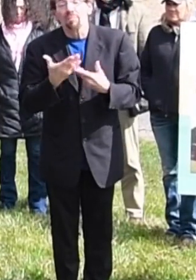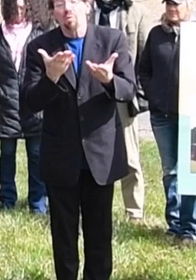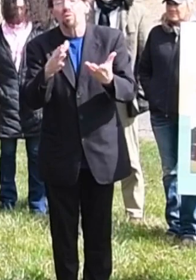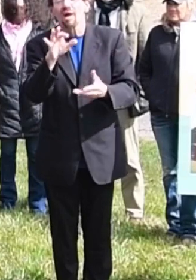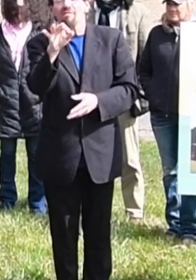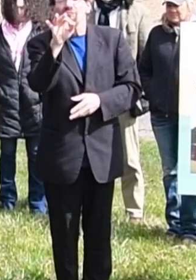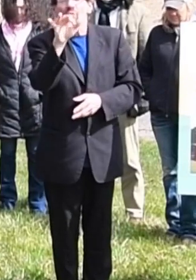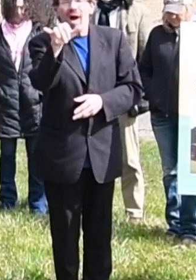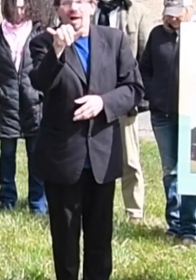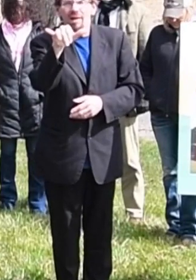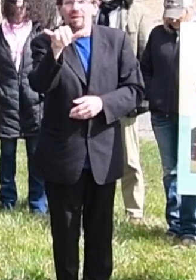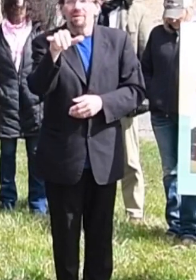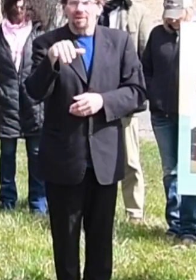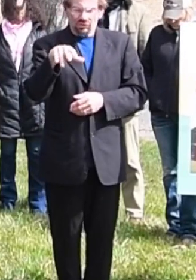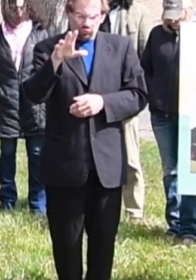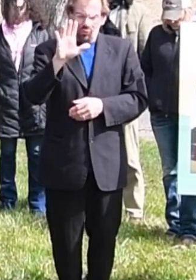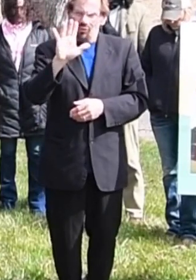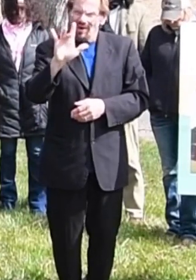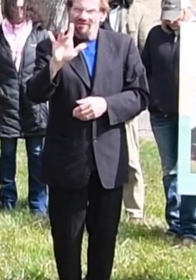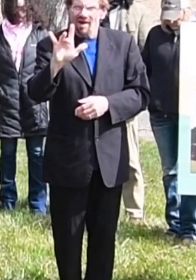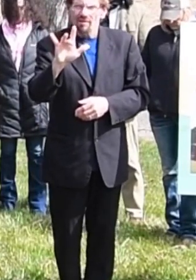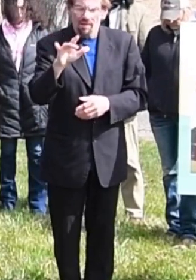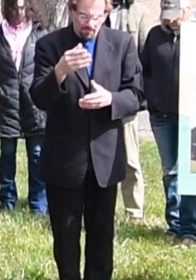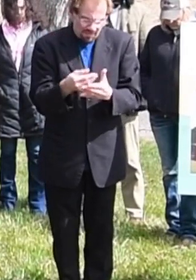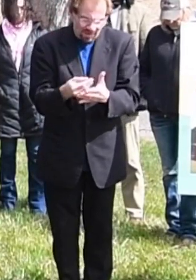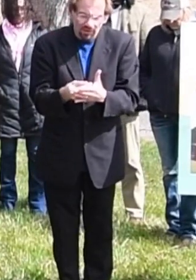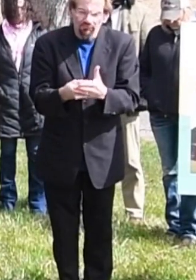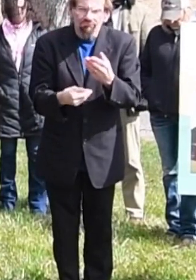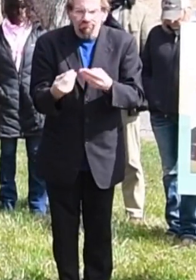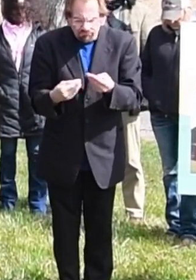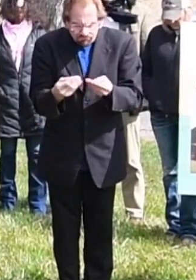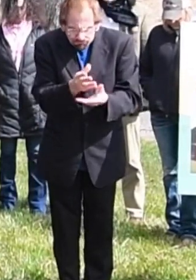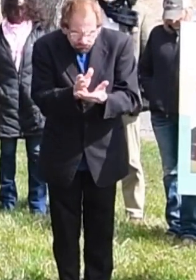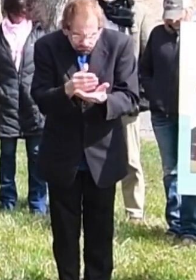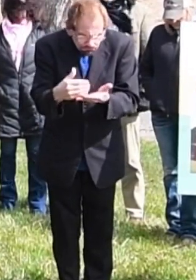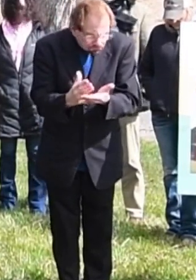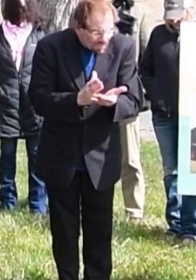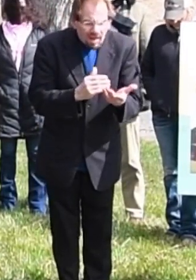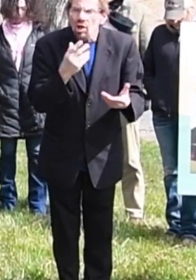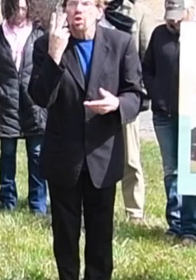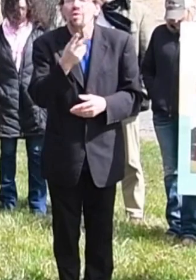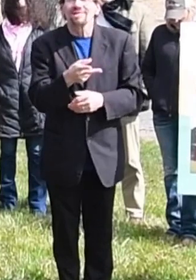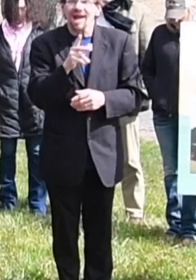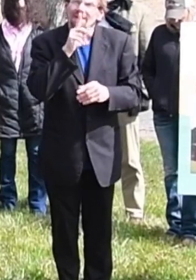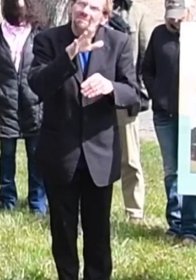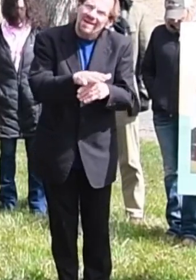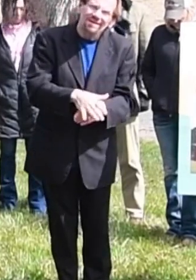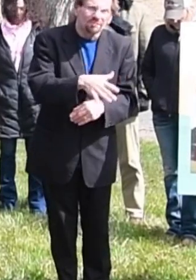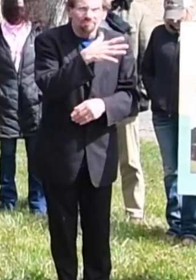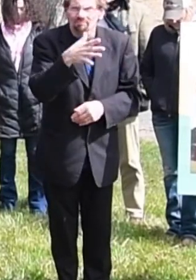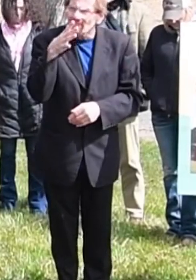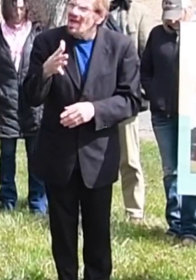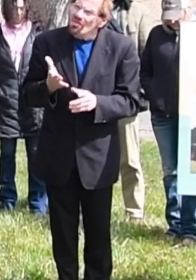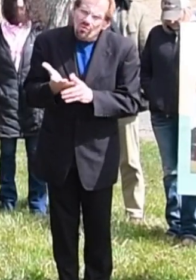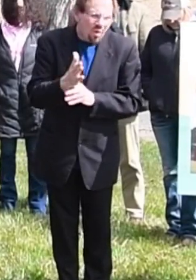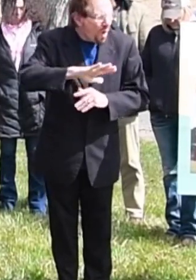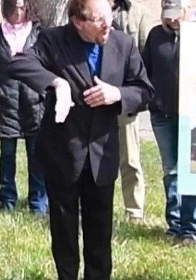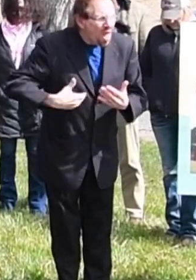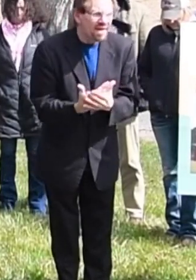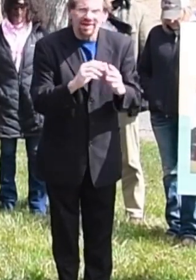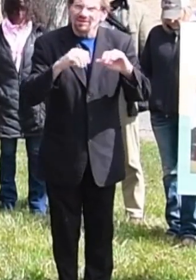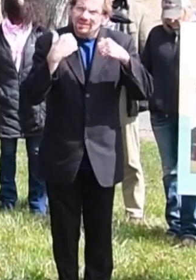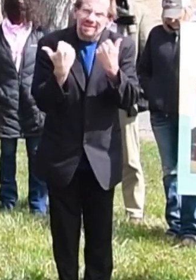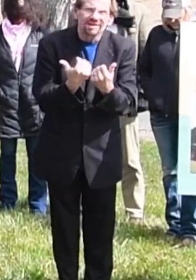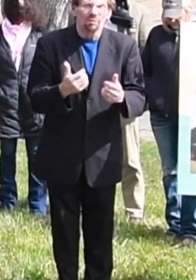budget demonstrates a continued commitment to agriculture that crosses agencies and that will leave a lasting impact